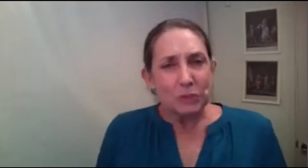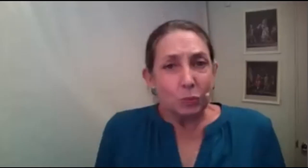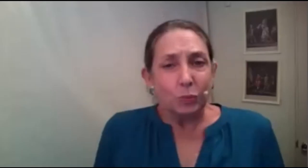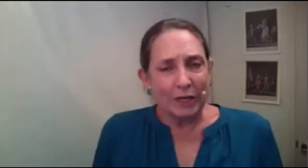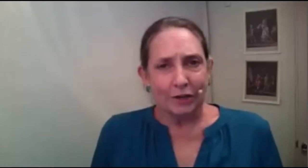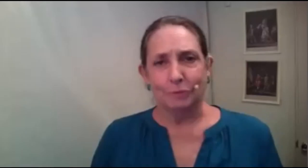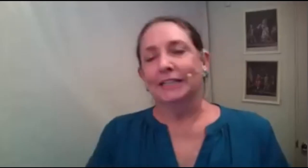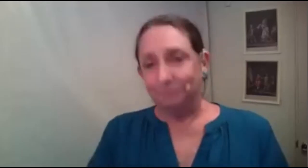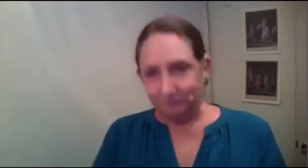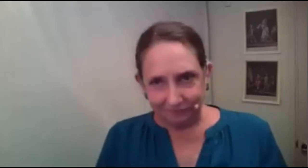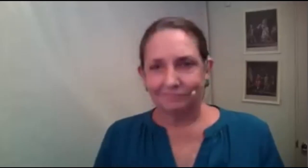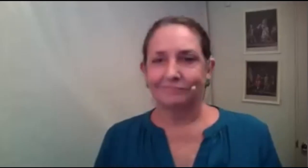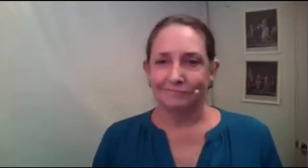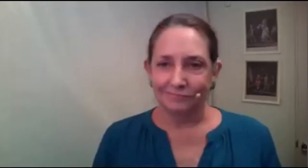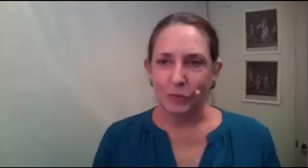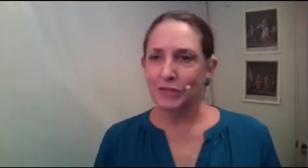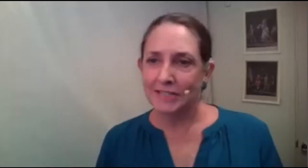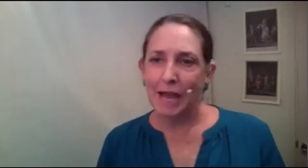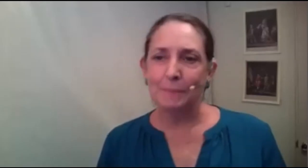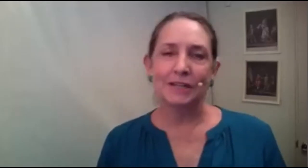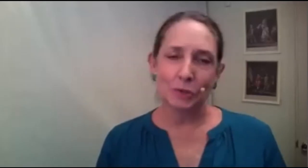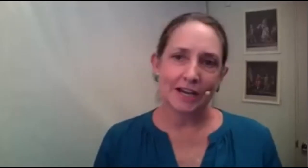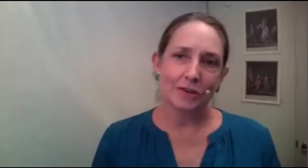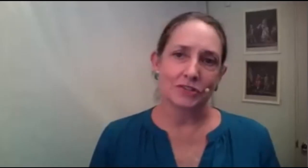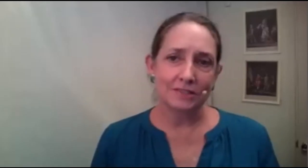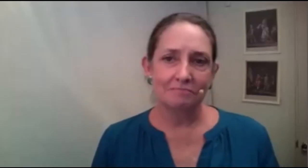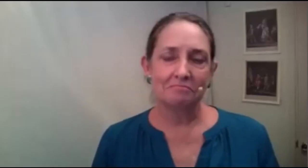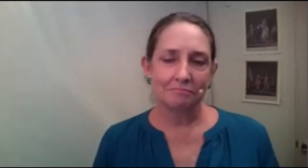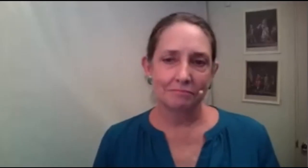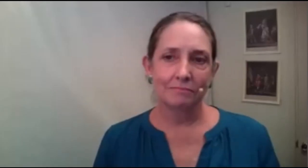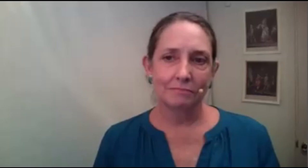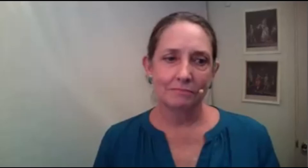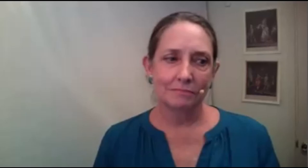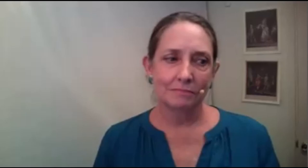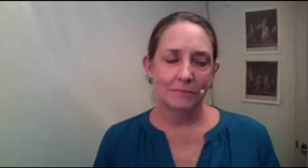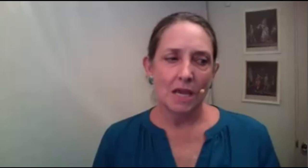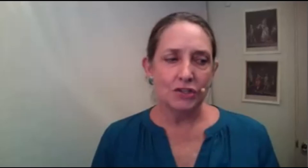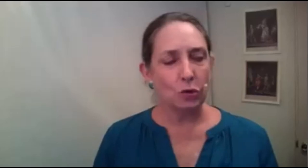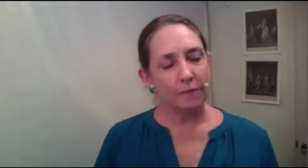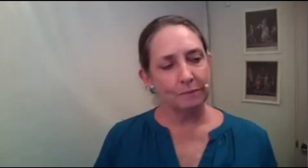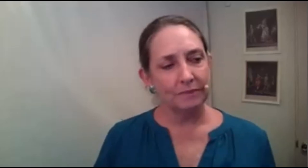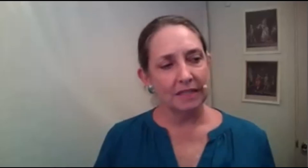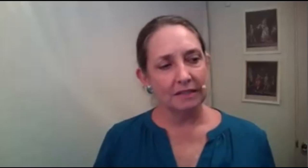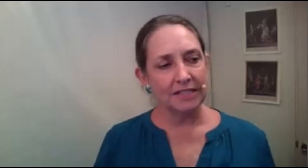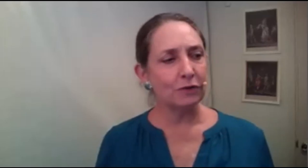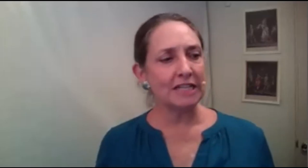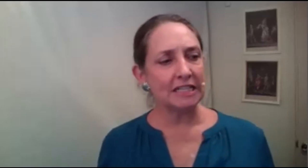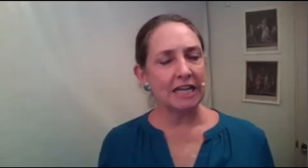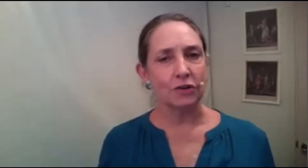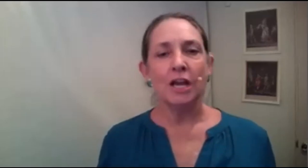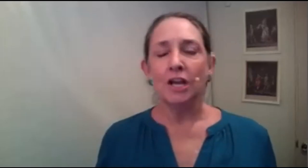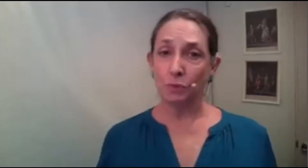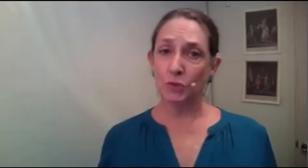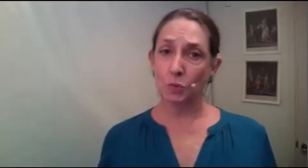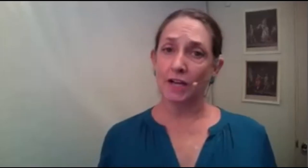Well, that was weird, but weird things happen in old houses. So several days